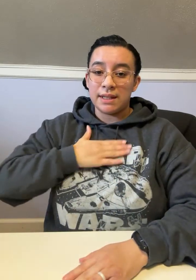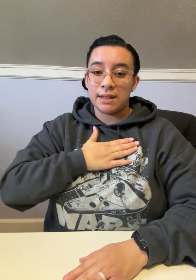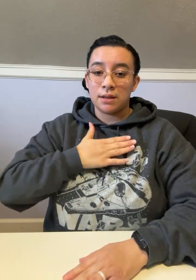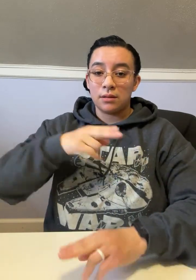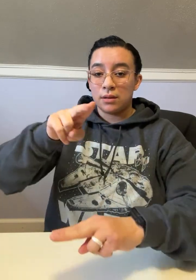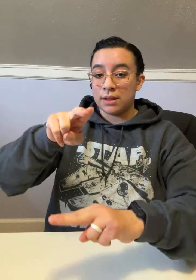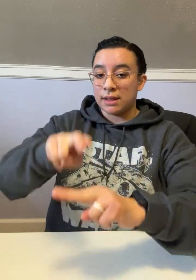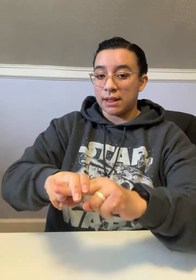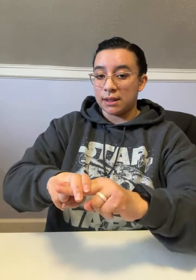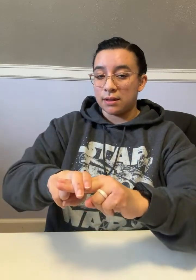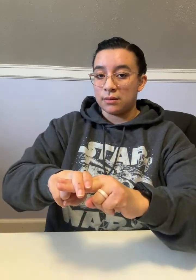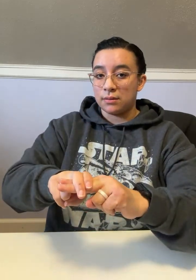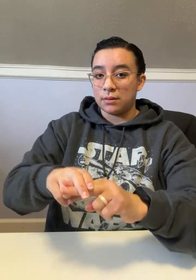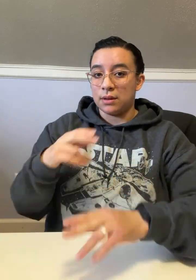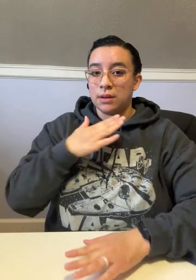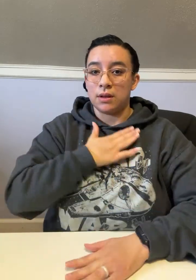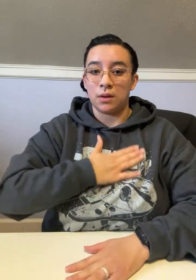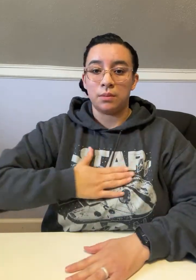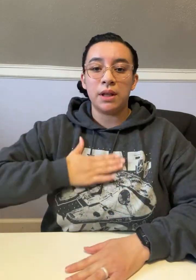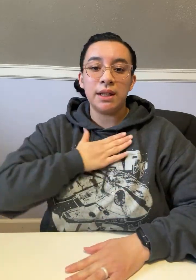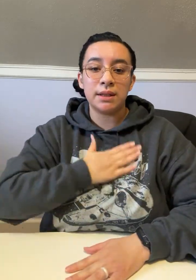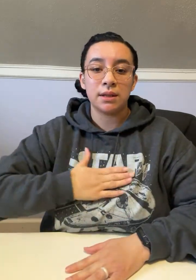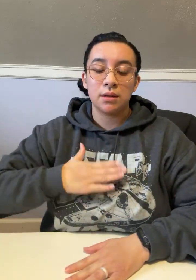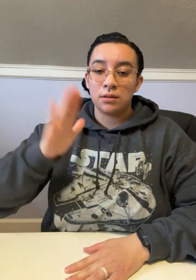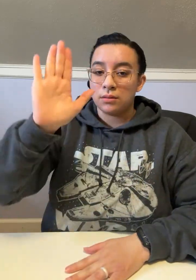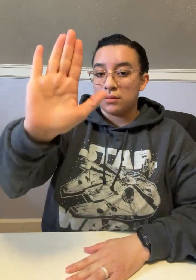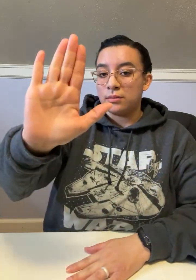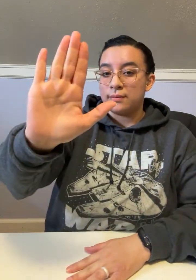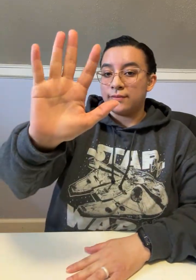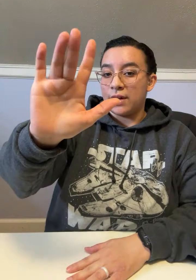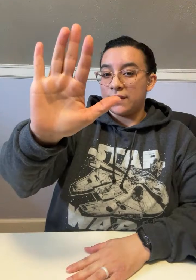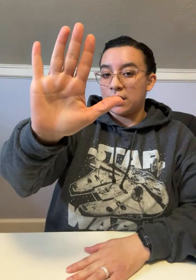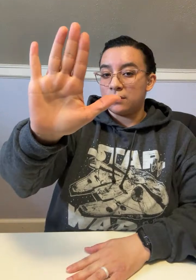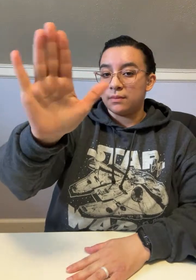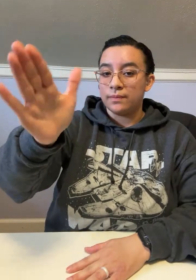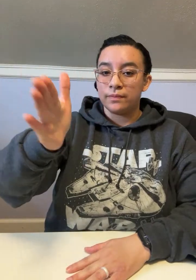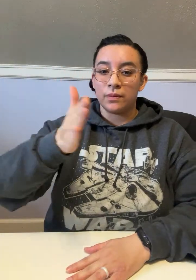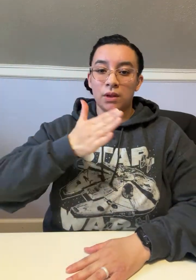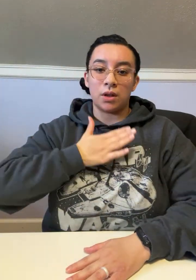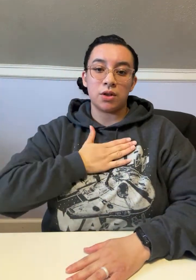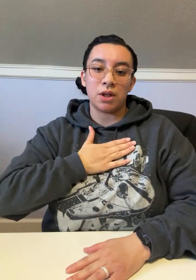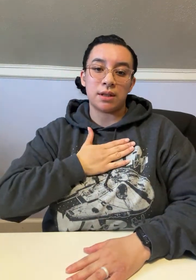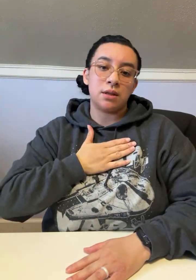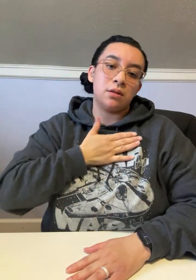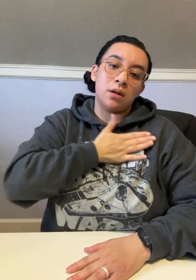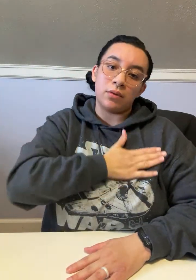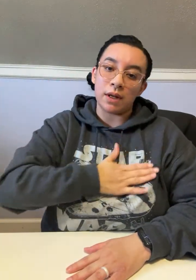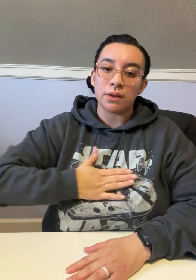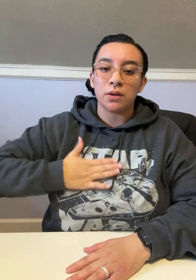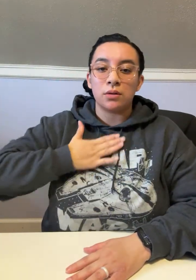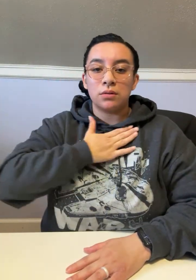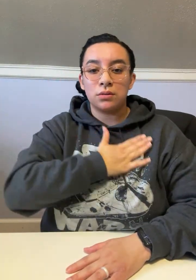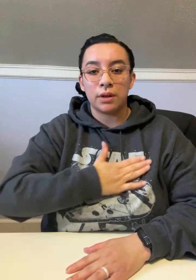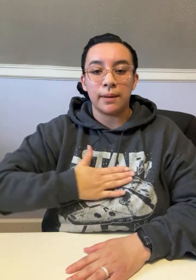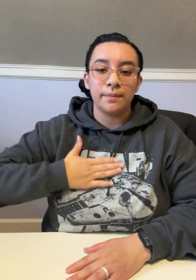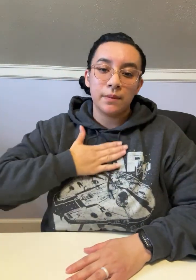Please sit. So please, 5 hand on your chest, you go around in a circle. Okay,